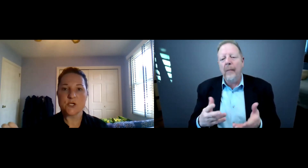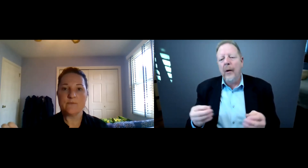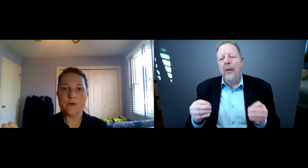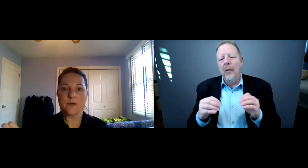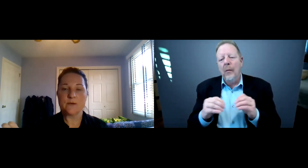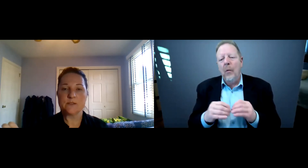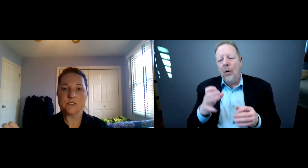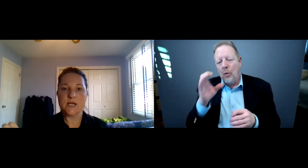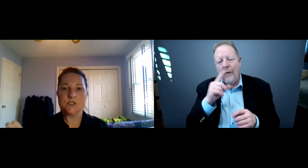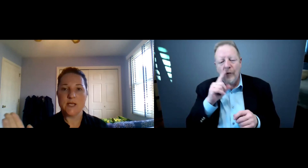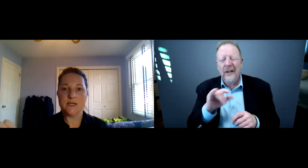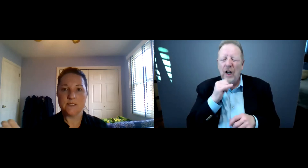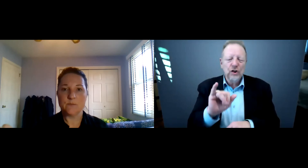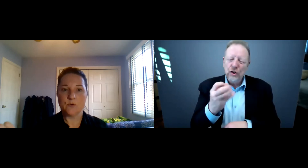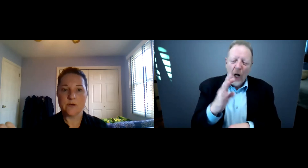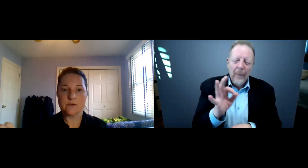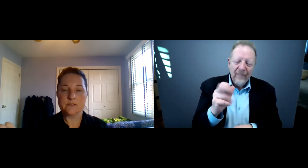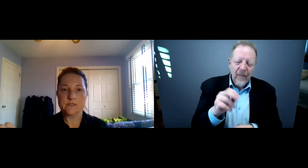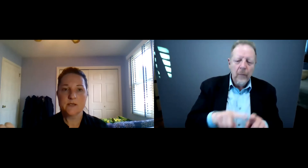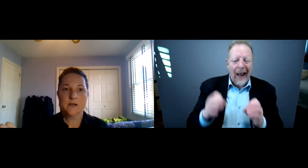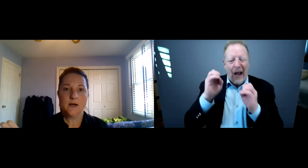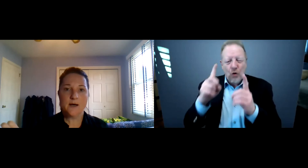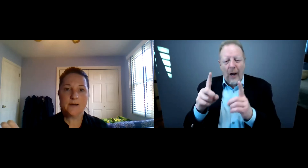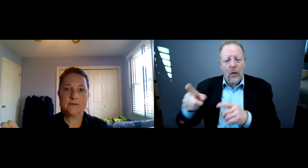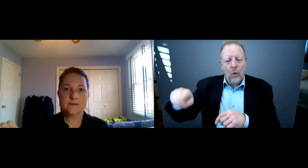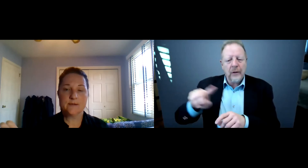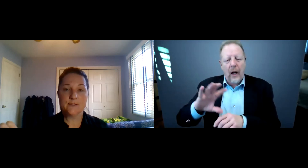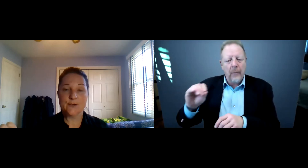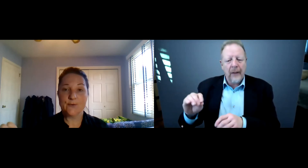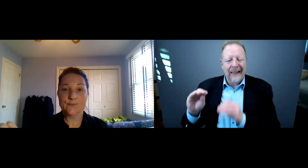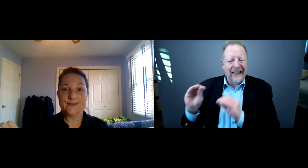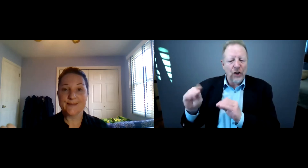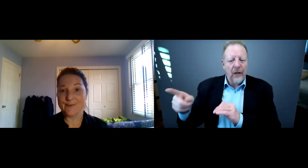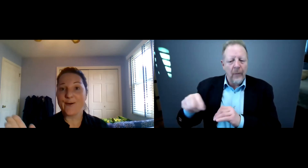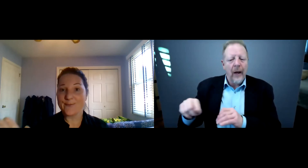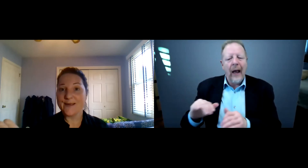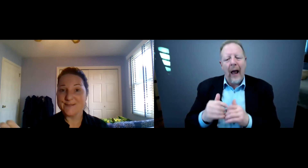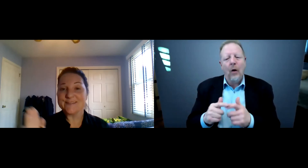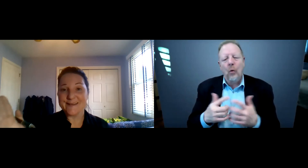not just a job fair, but just educating the employers on,